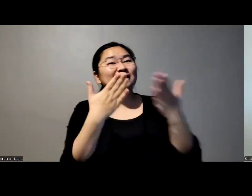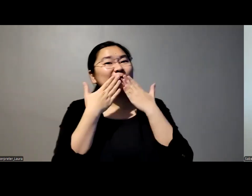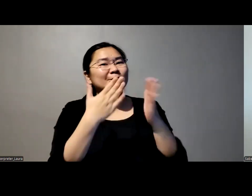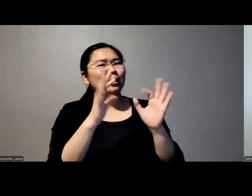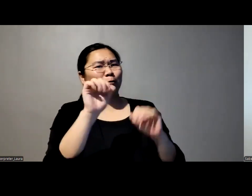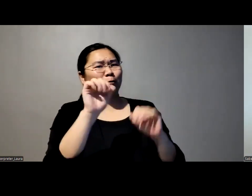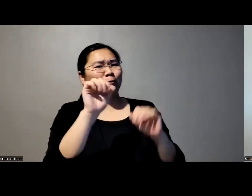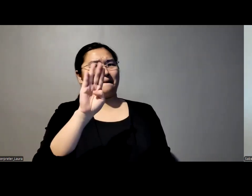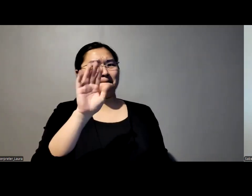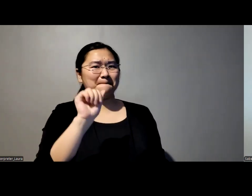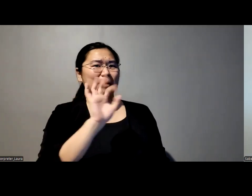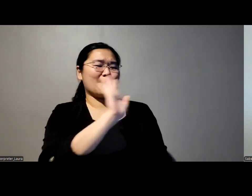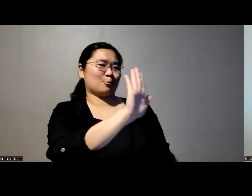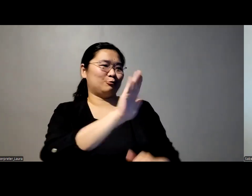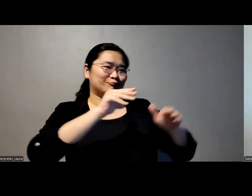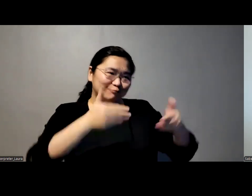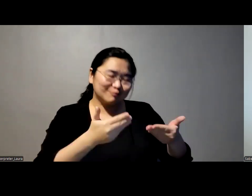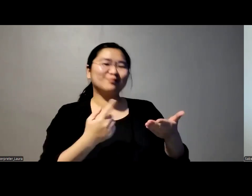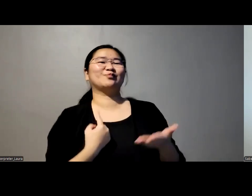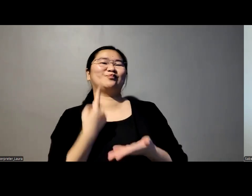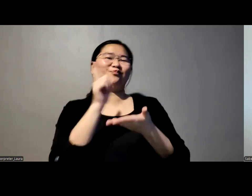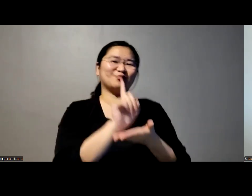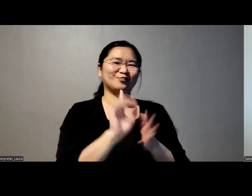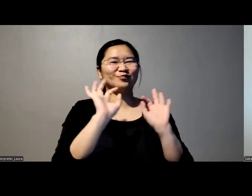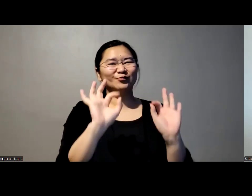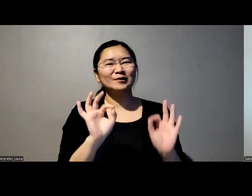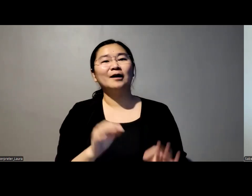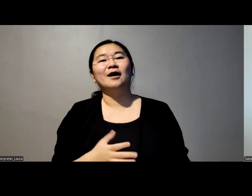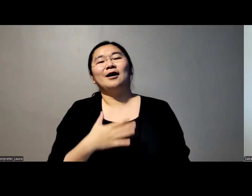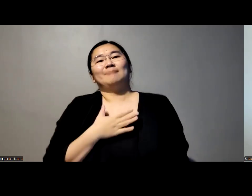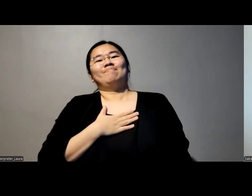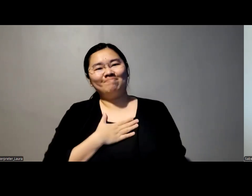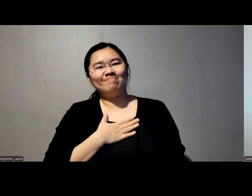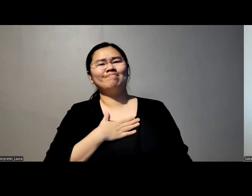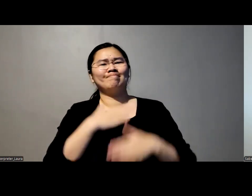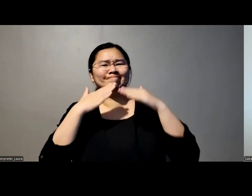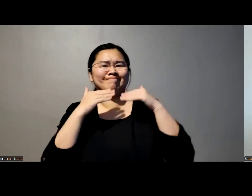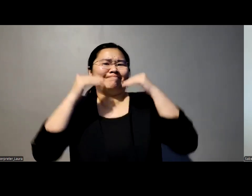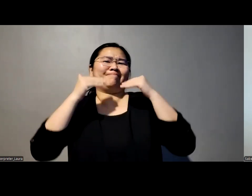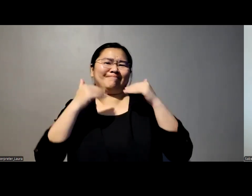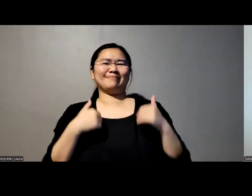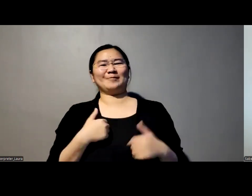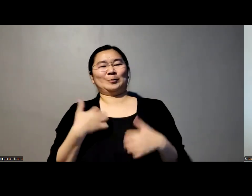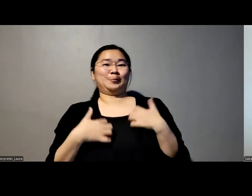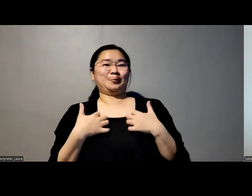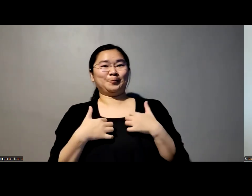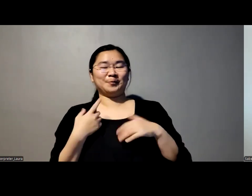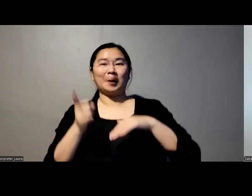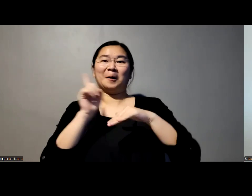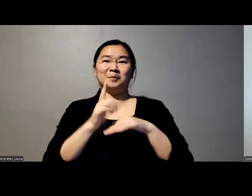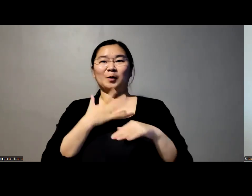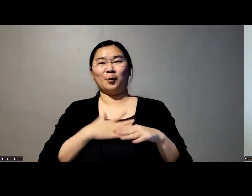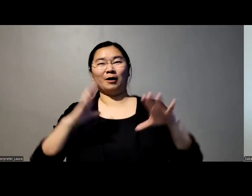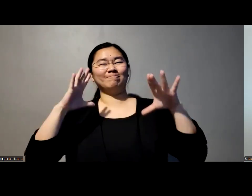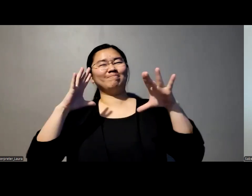welcome remarks. These closing remarks on behalf of the Global Coalition on DI. So firstly, I would like to